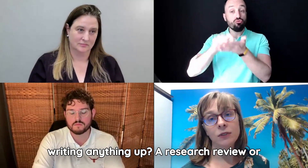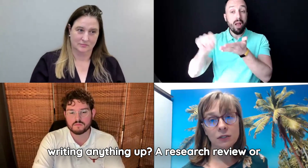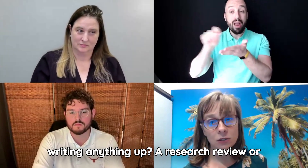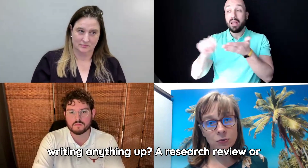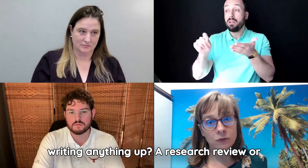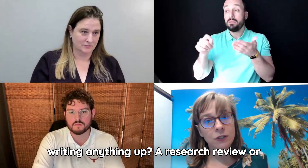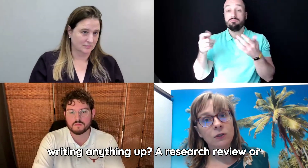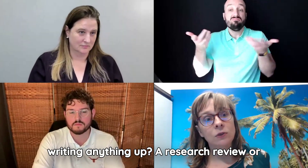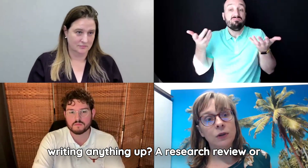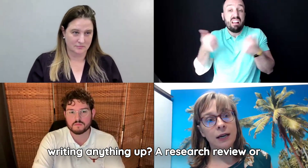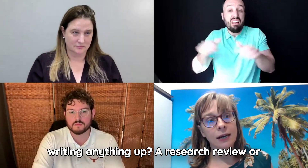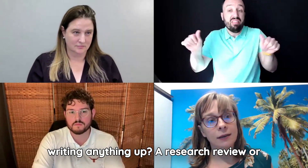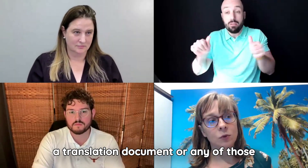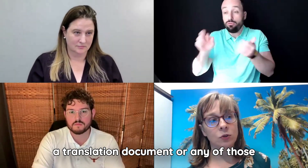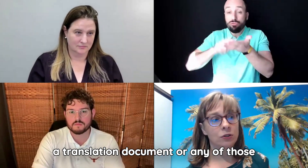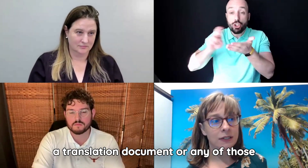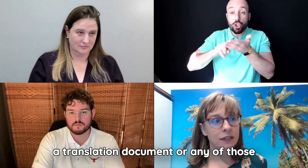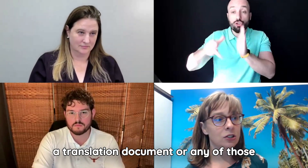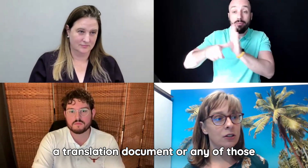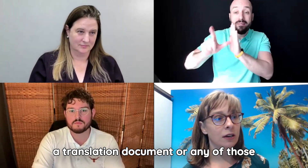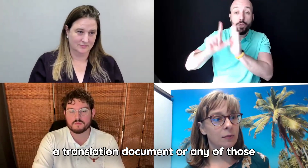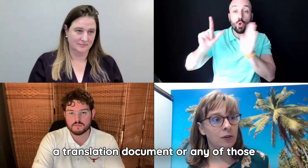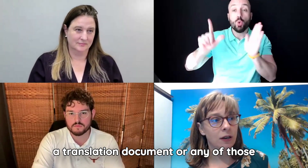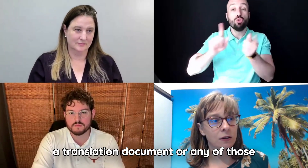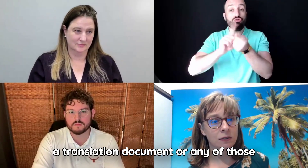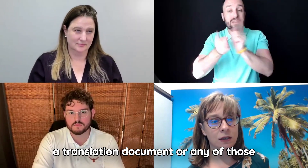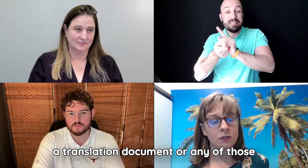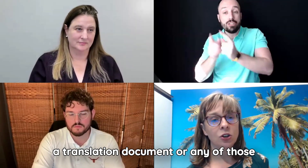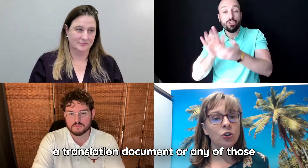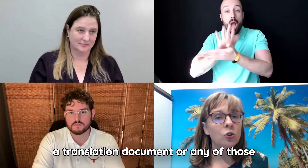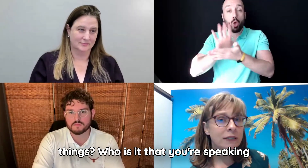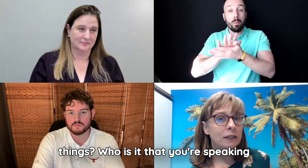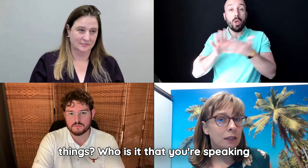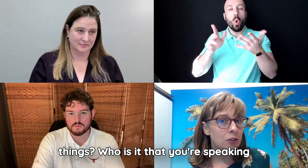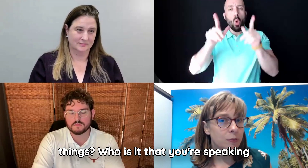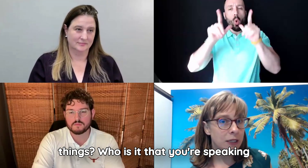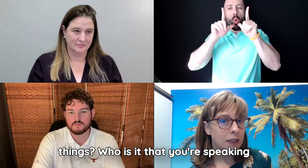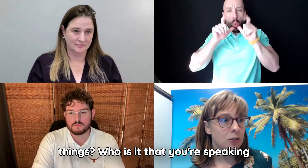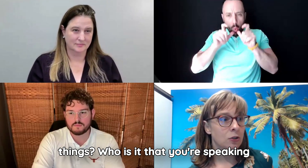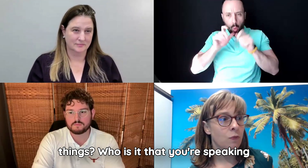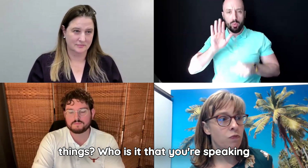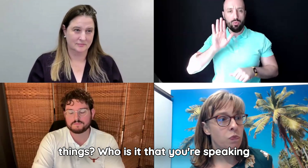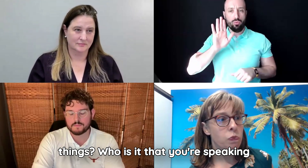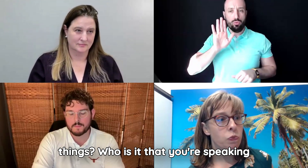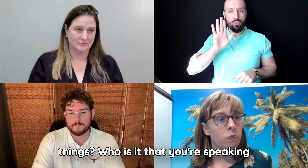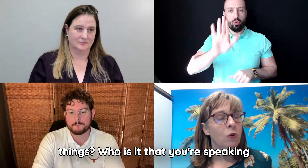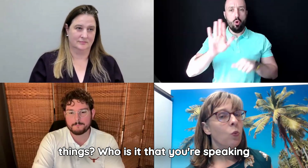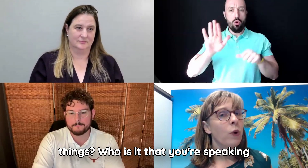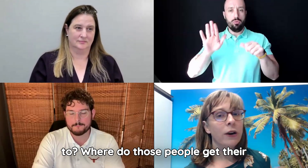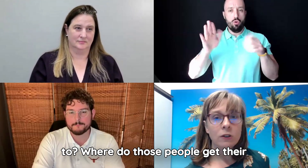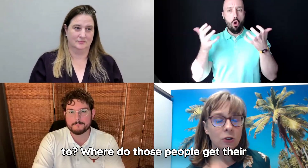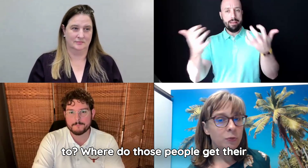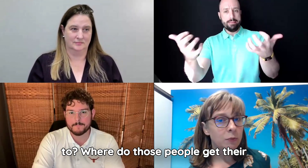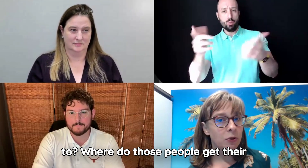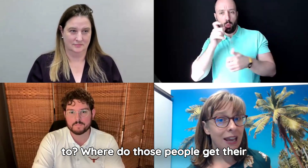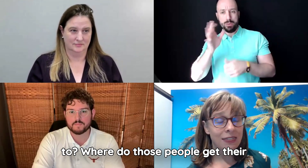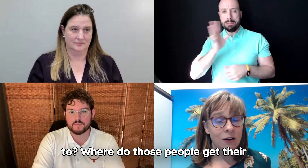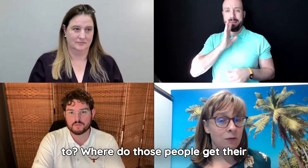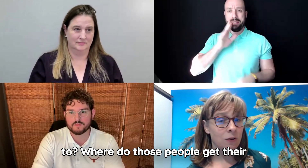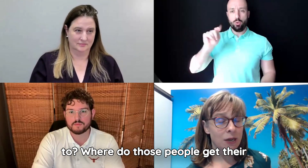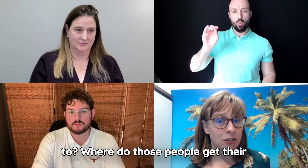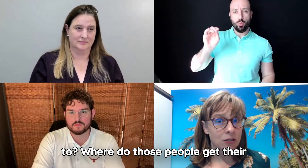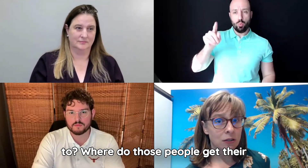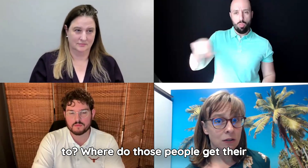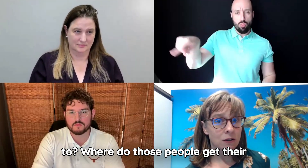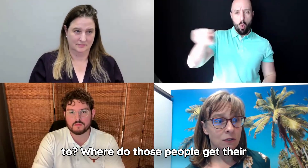anything up, a research review or a translation document or any of those things, who is it that you're speaking to? Where do those people get